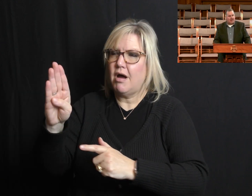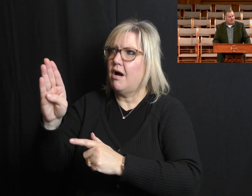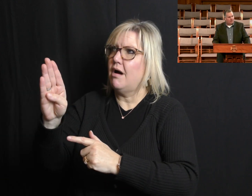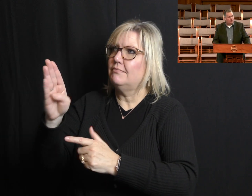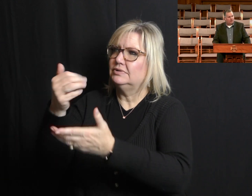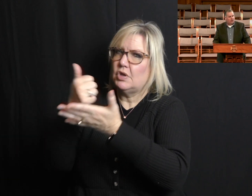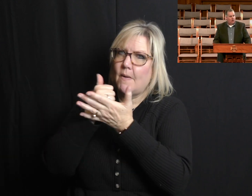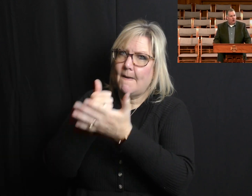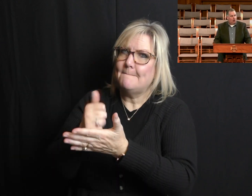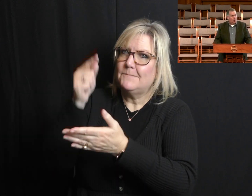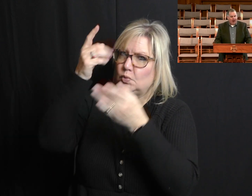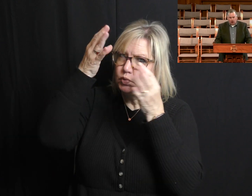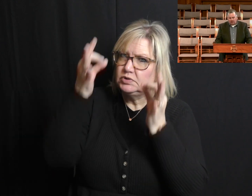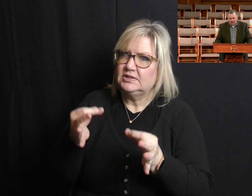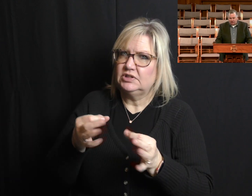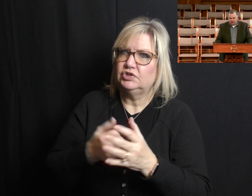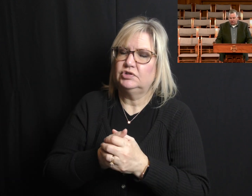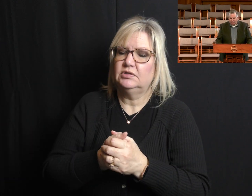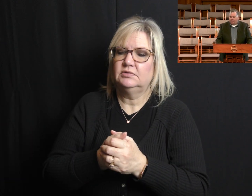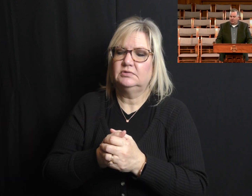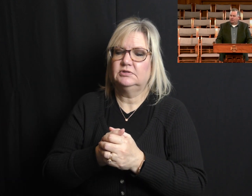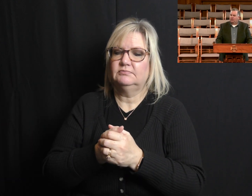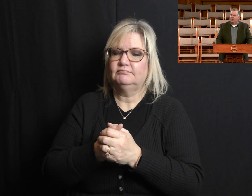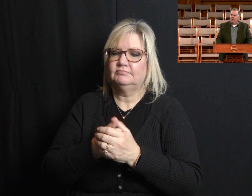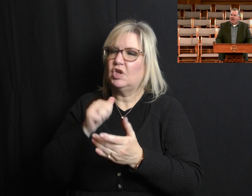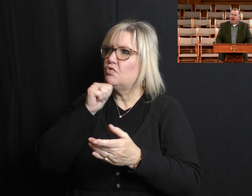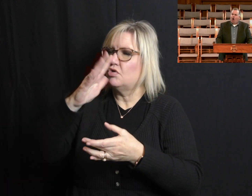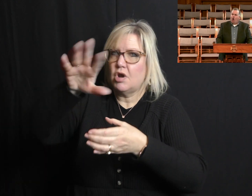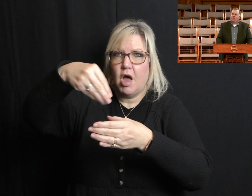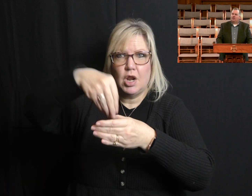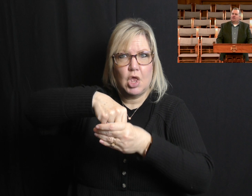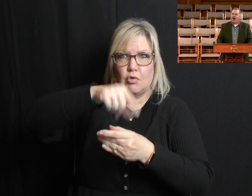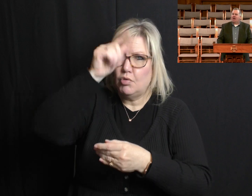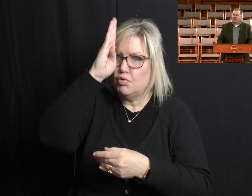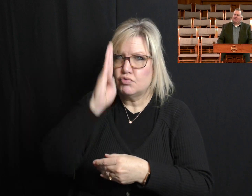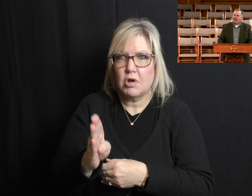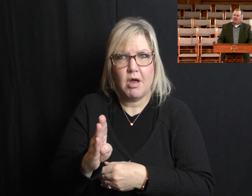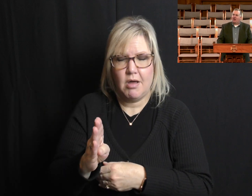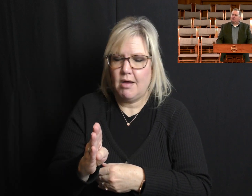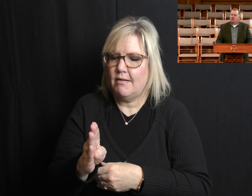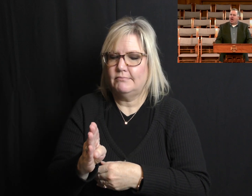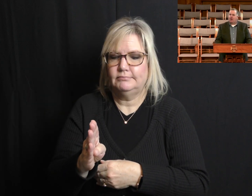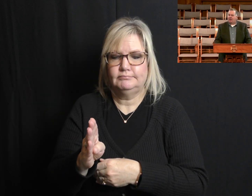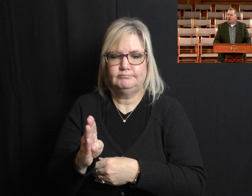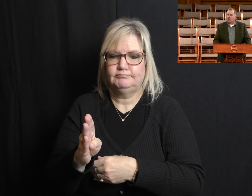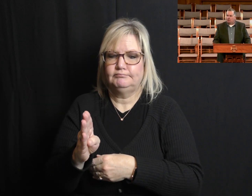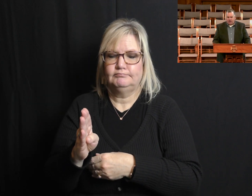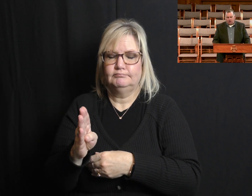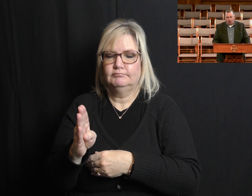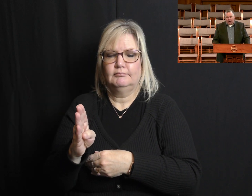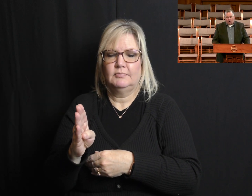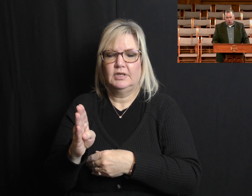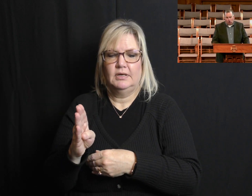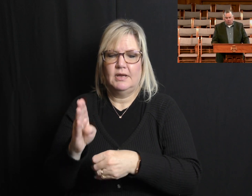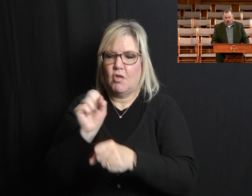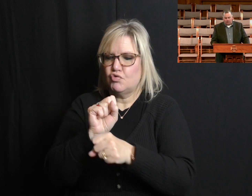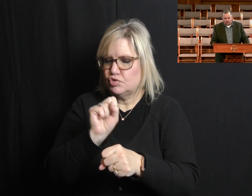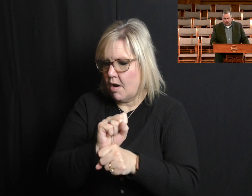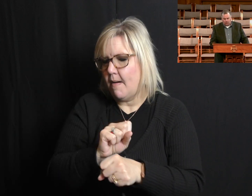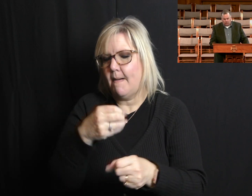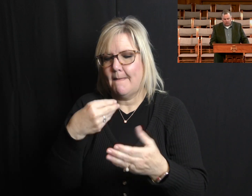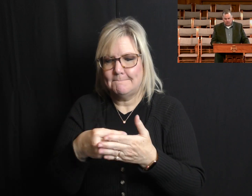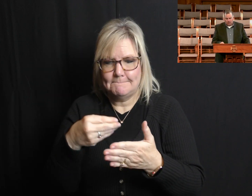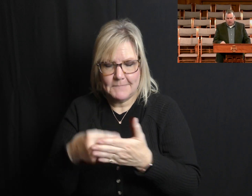often is God left out of our finances or our relationships? How often is God left out of our job and our career or our home